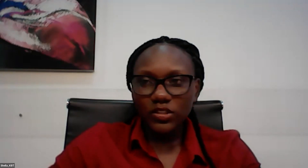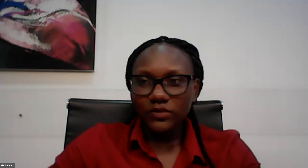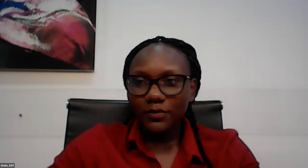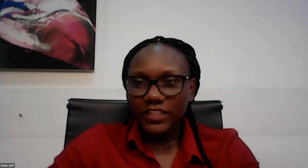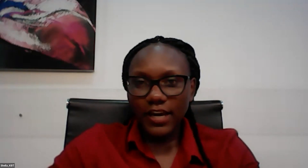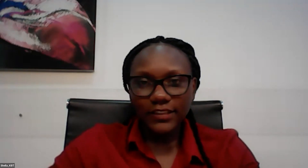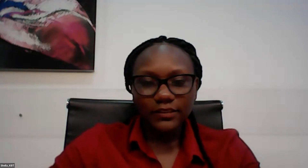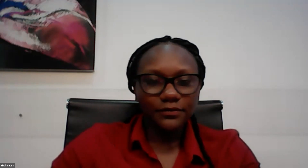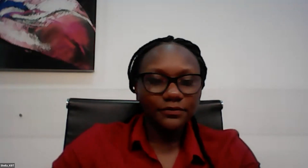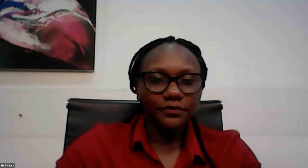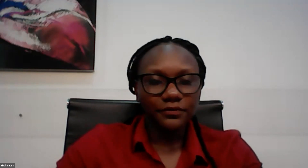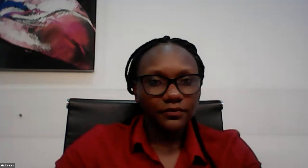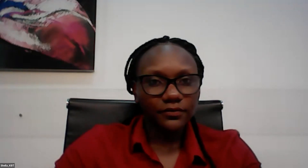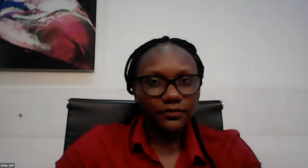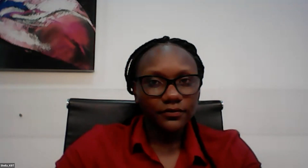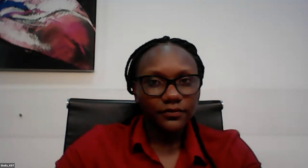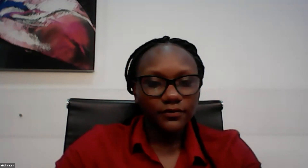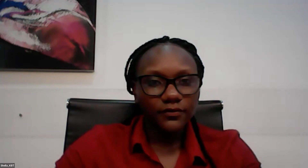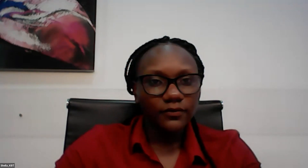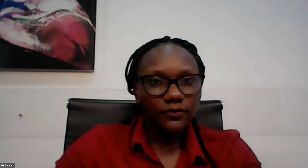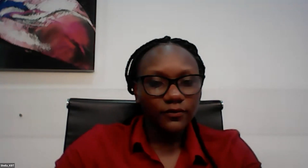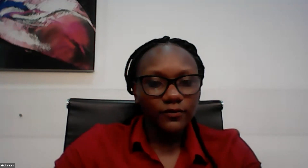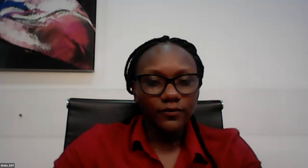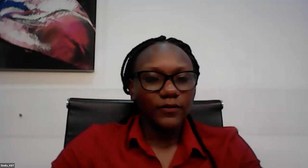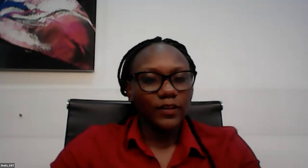Any questions from the chat?